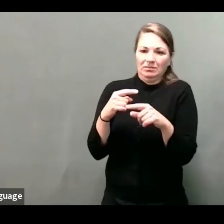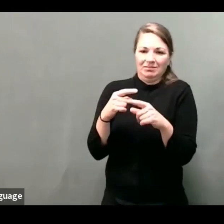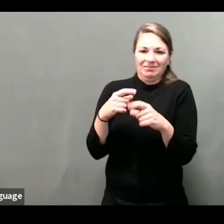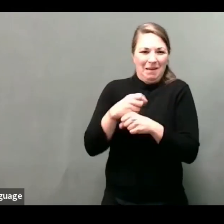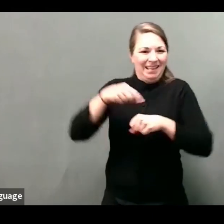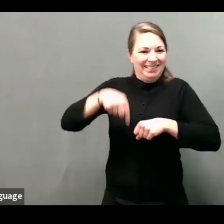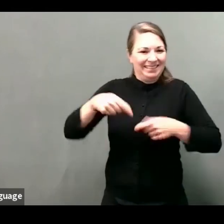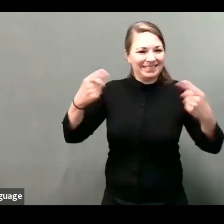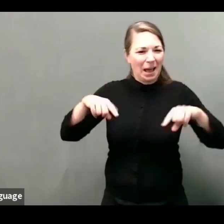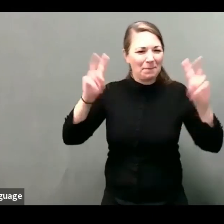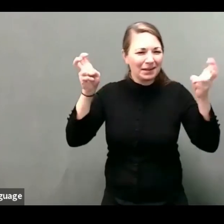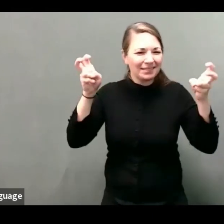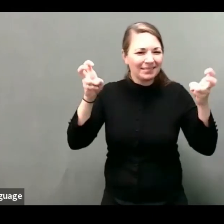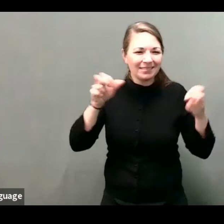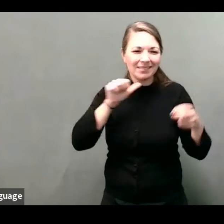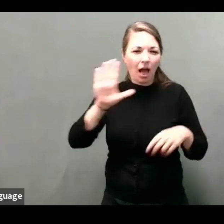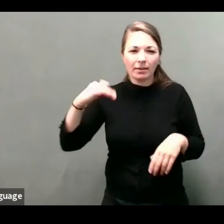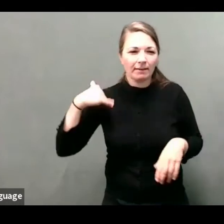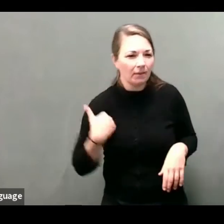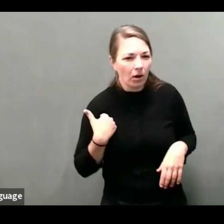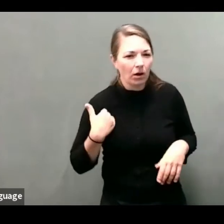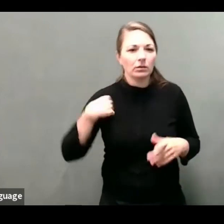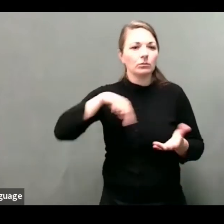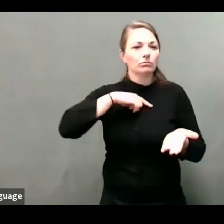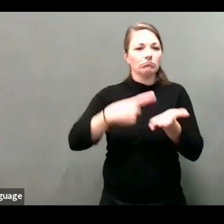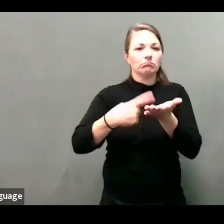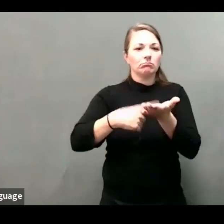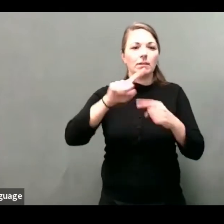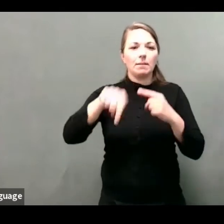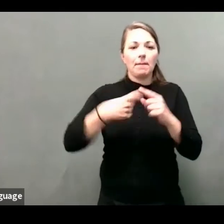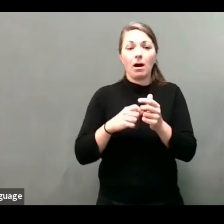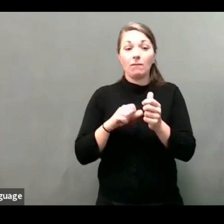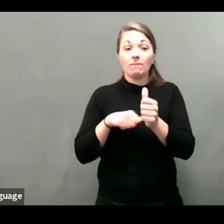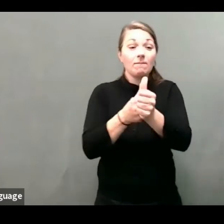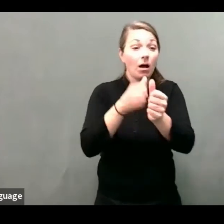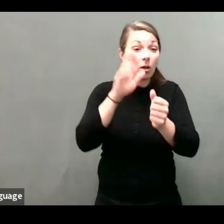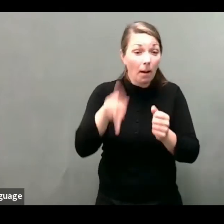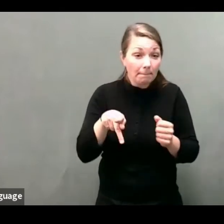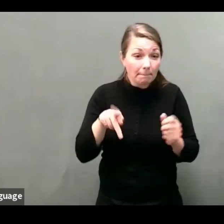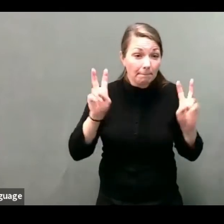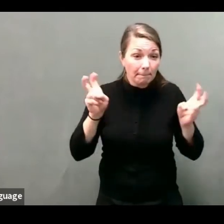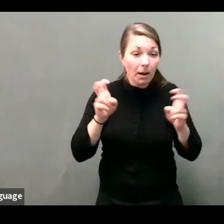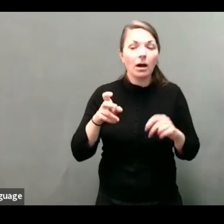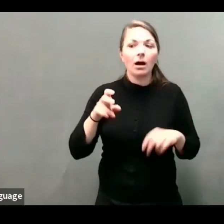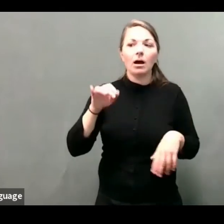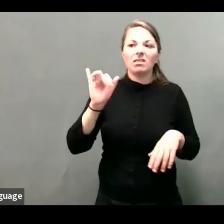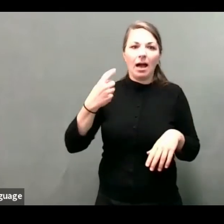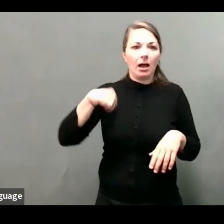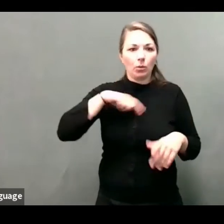fault. And that when we talk about the follow-up advocacy that our programs offer, that's where they can